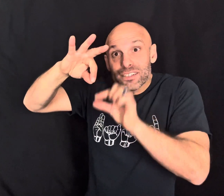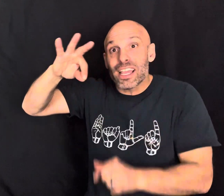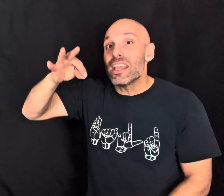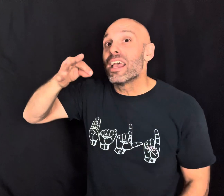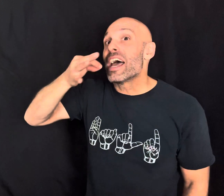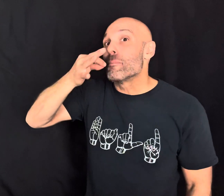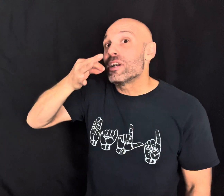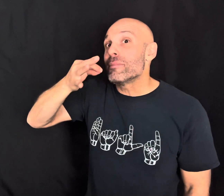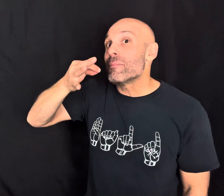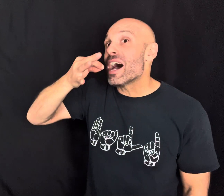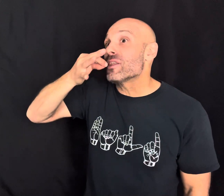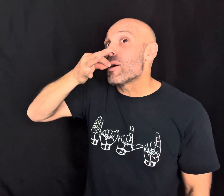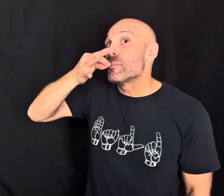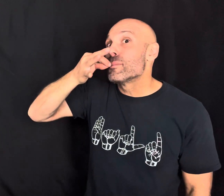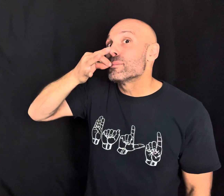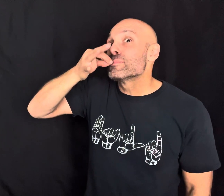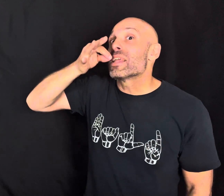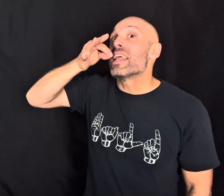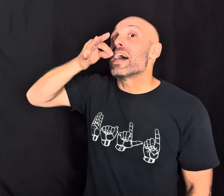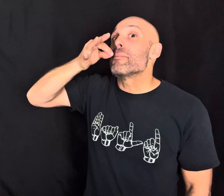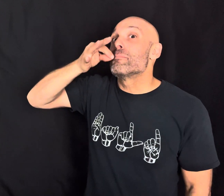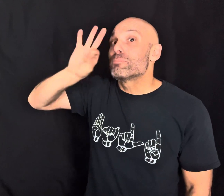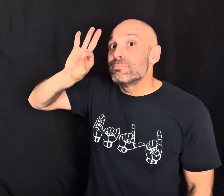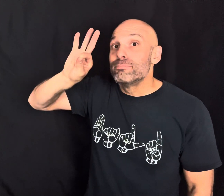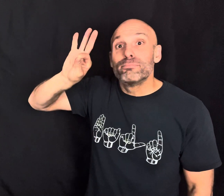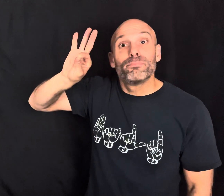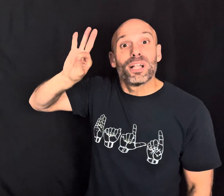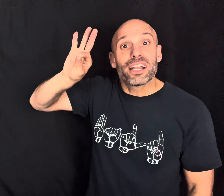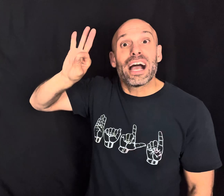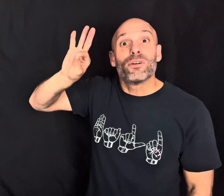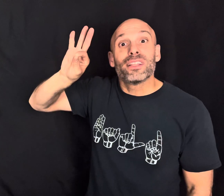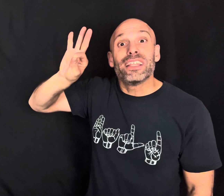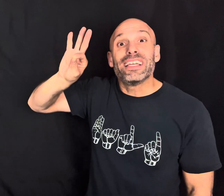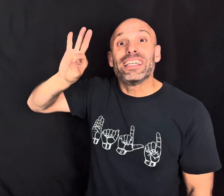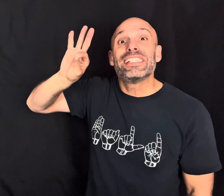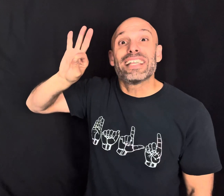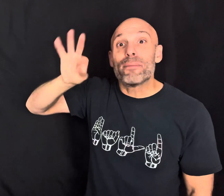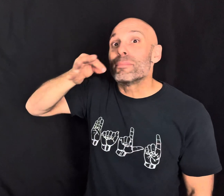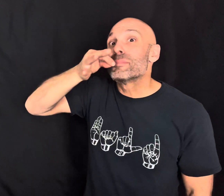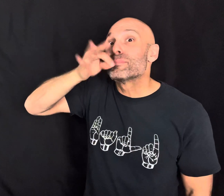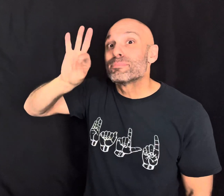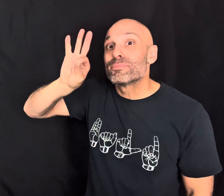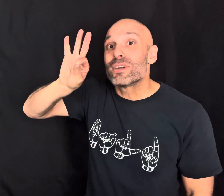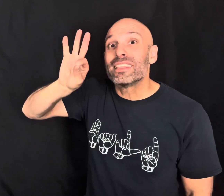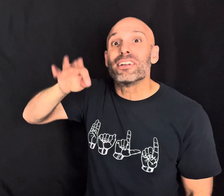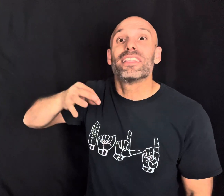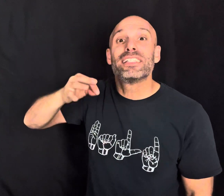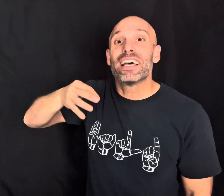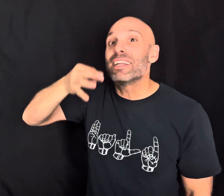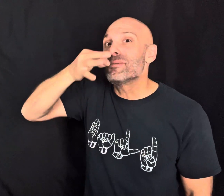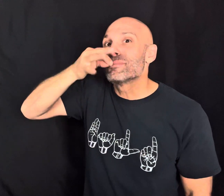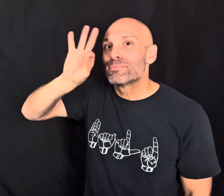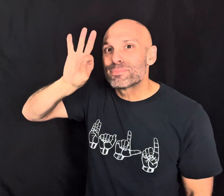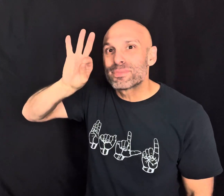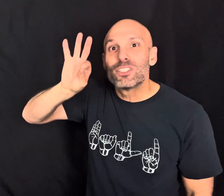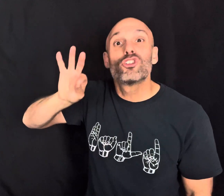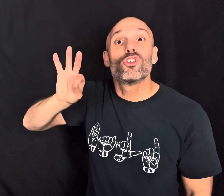okay? I put it in my mouth, and I pluck out the stem right there. This sign,